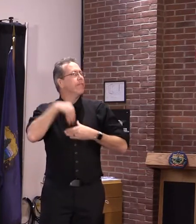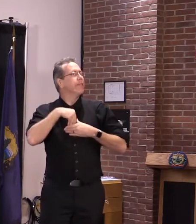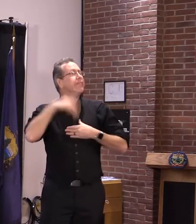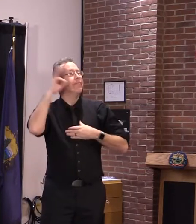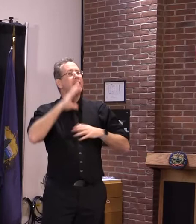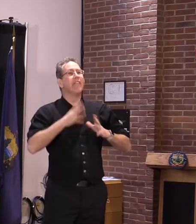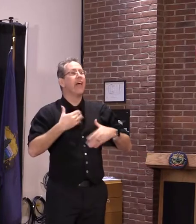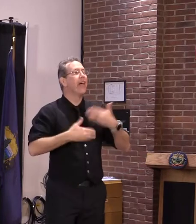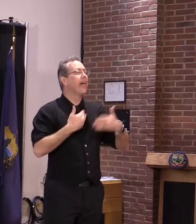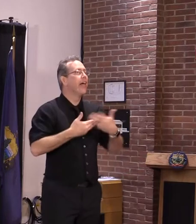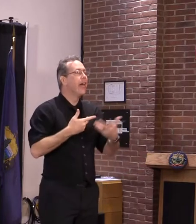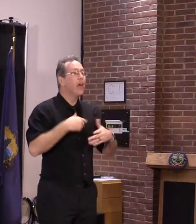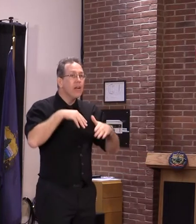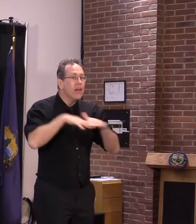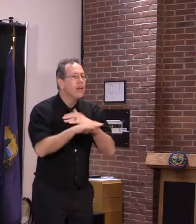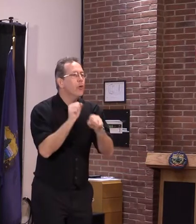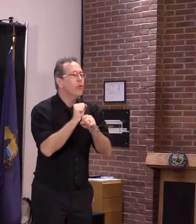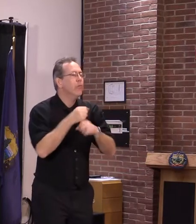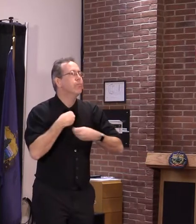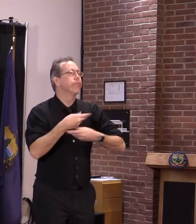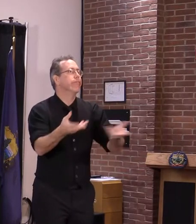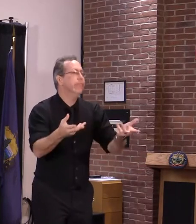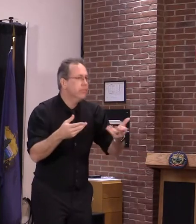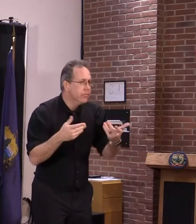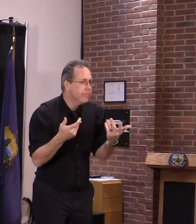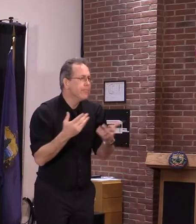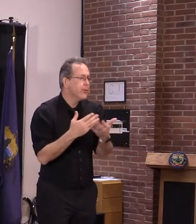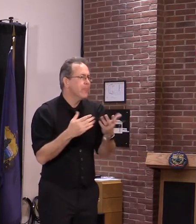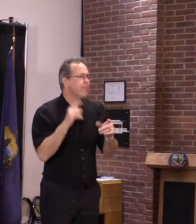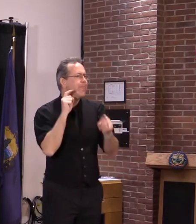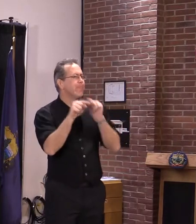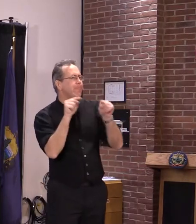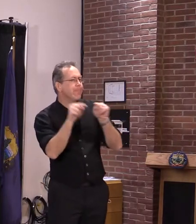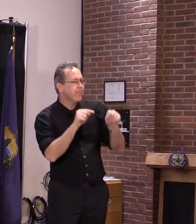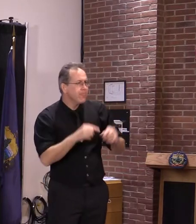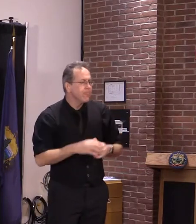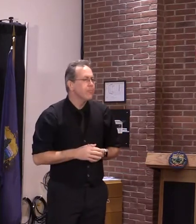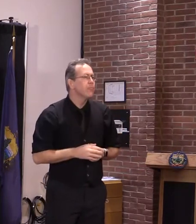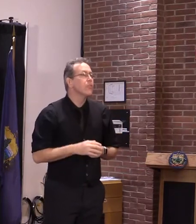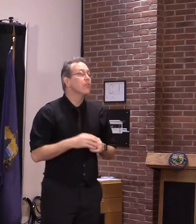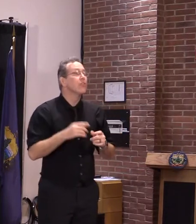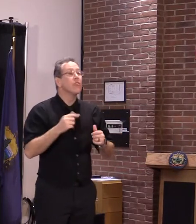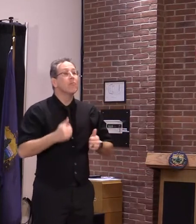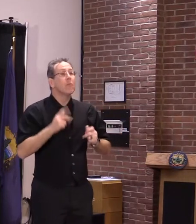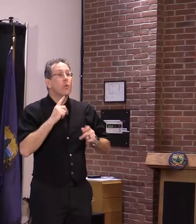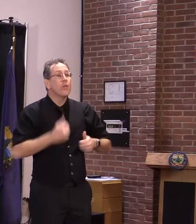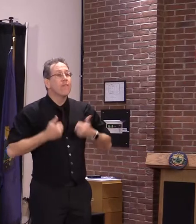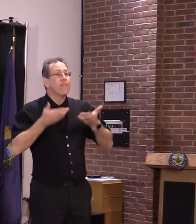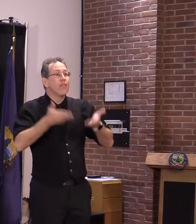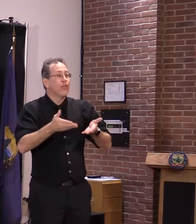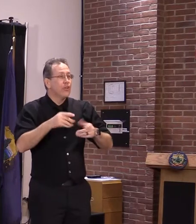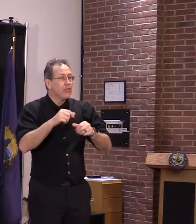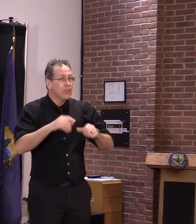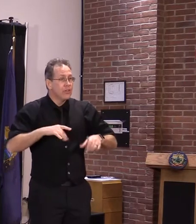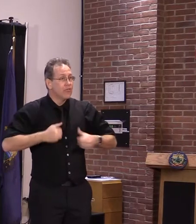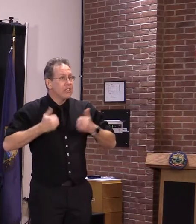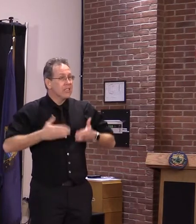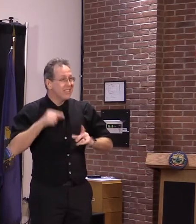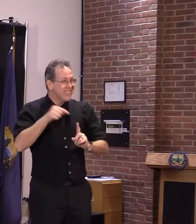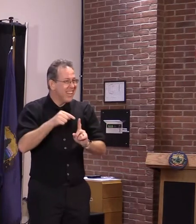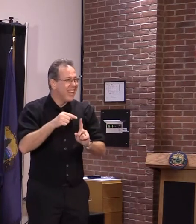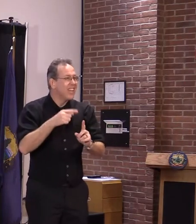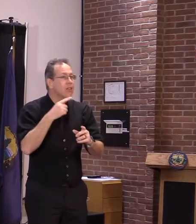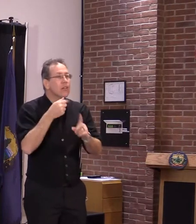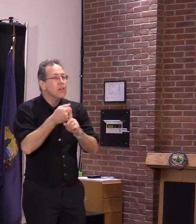more. The cases that are in many of the residents of these facilities are either test